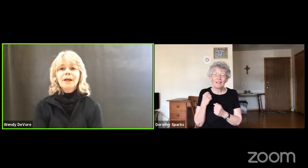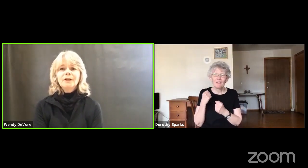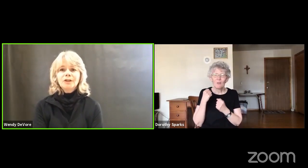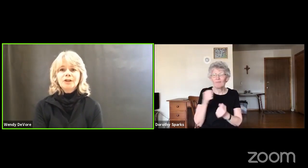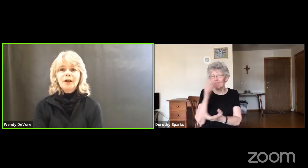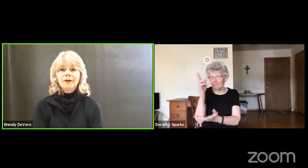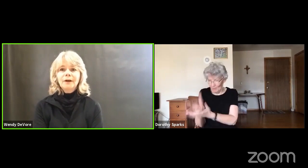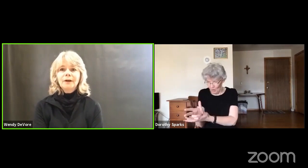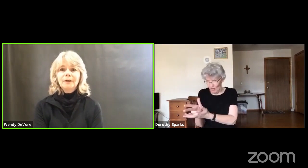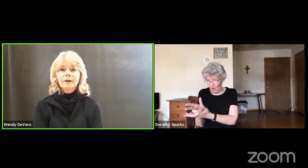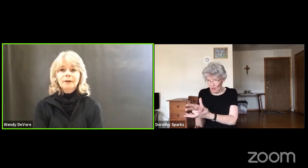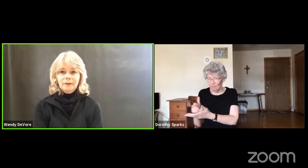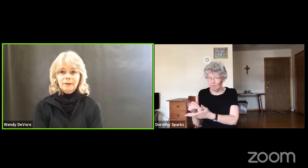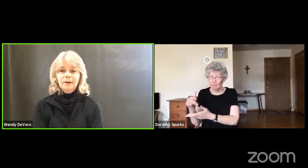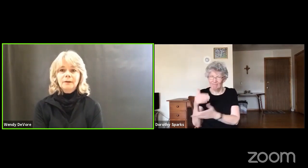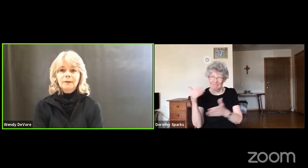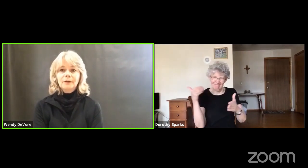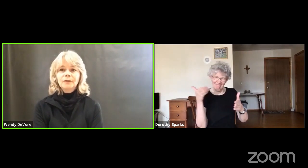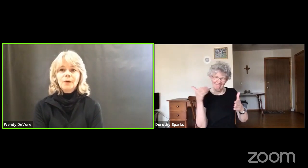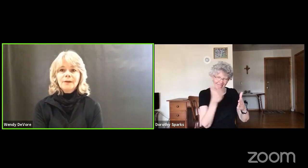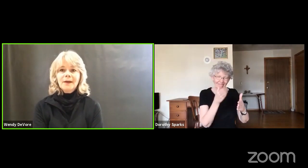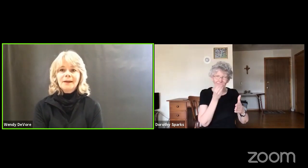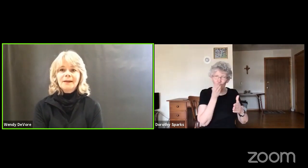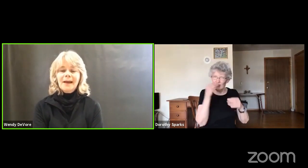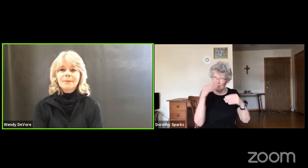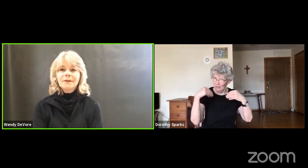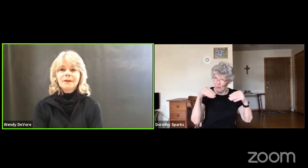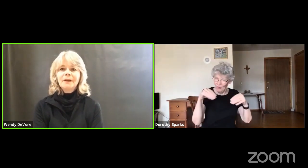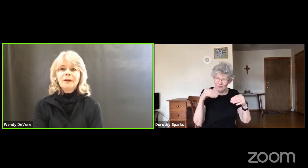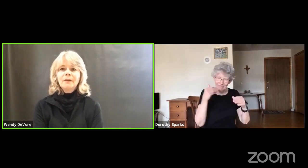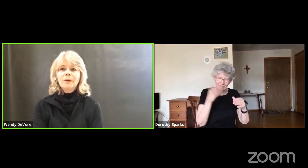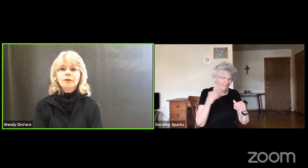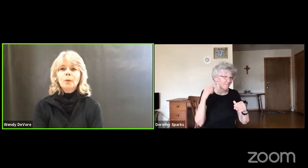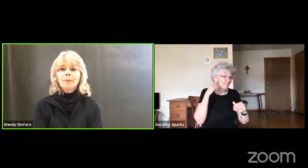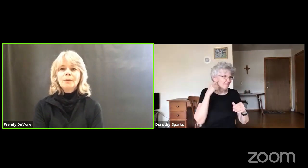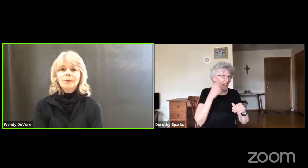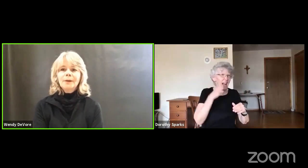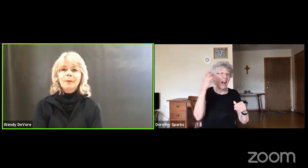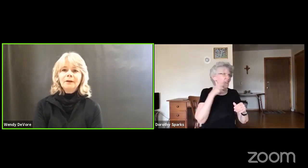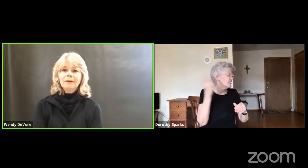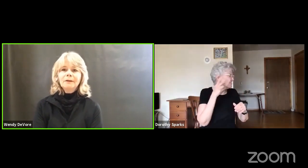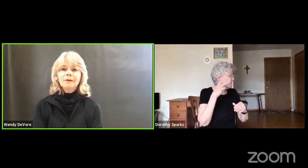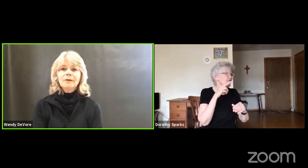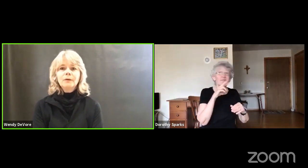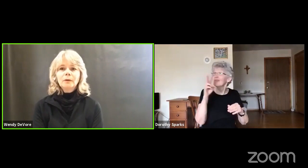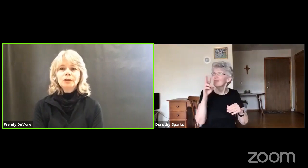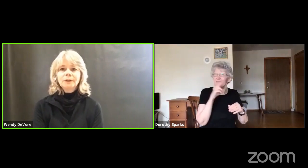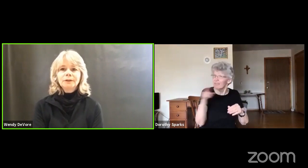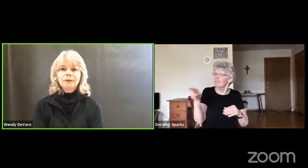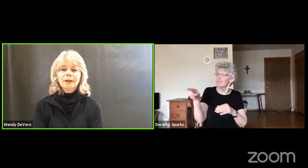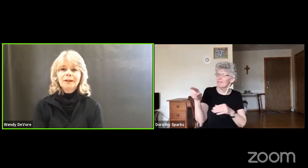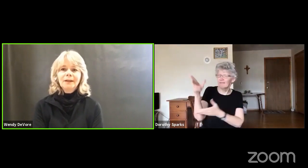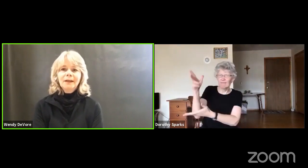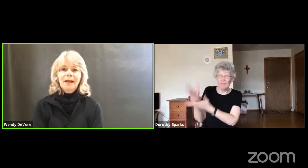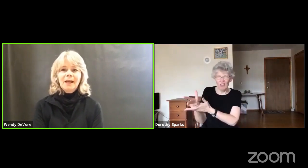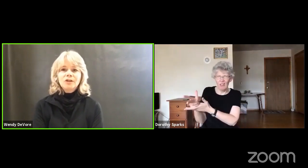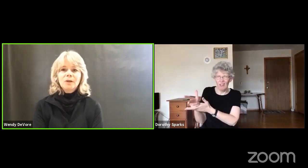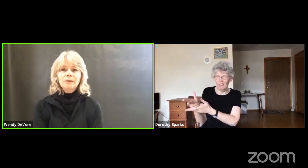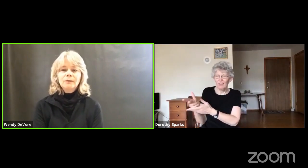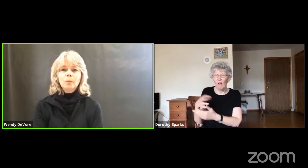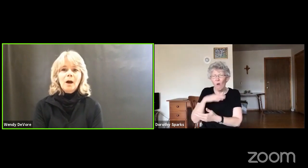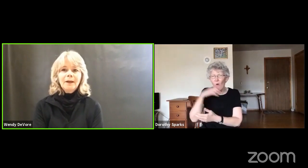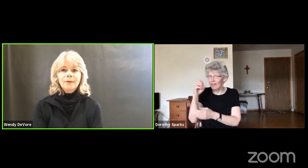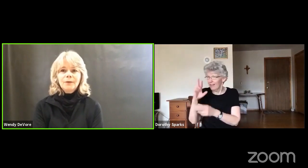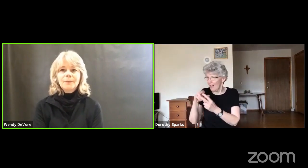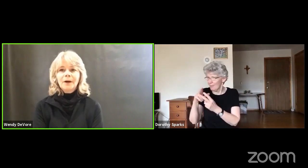I'd like to share a story that had happened. There was a woman who had parked near the grocery store, and as she